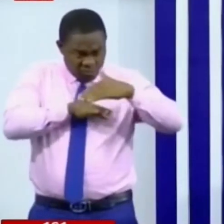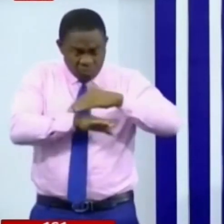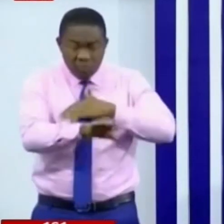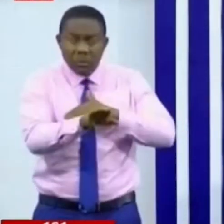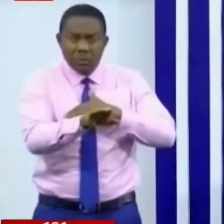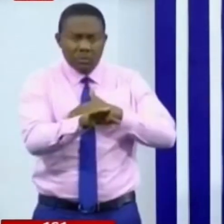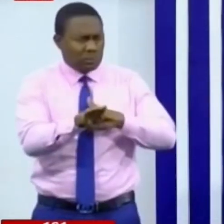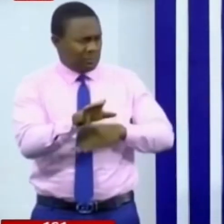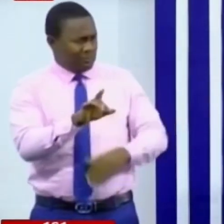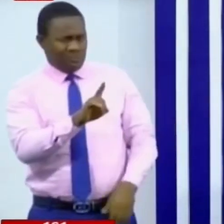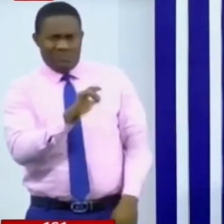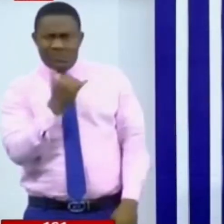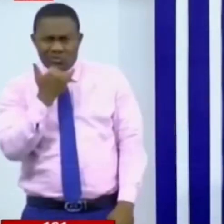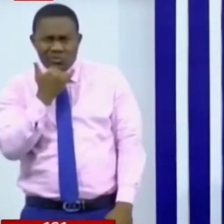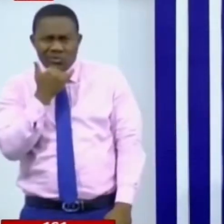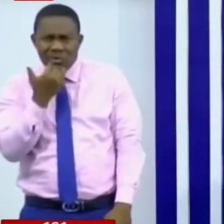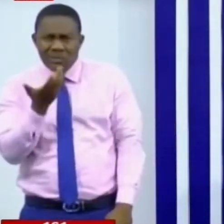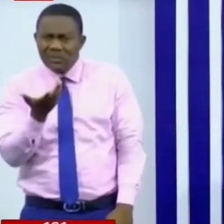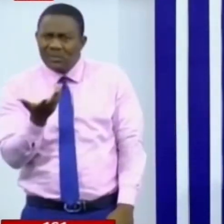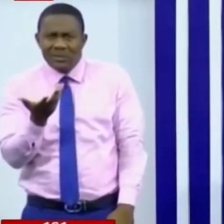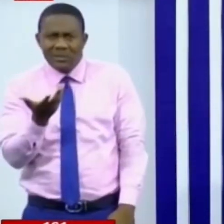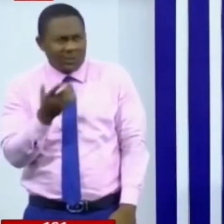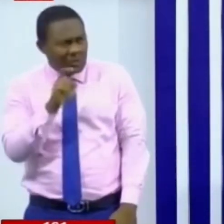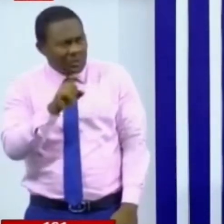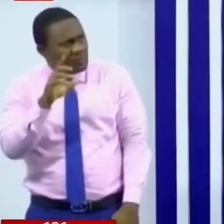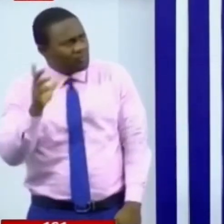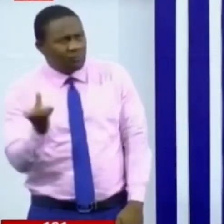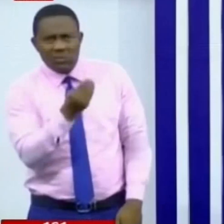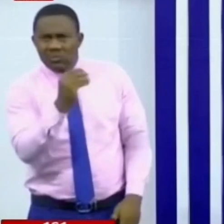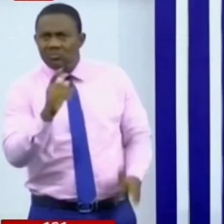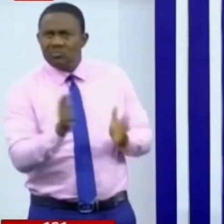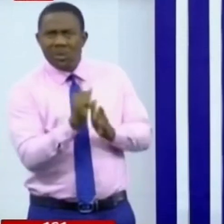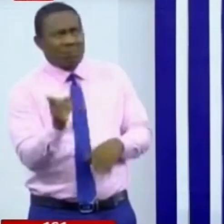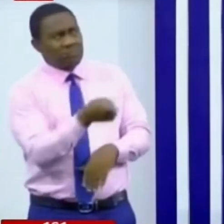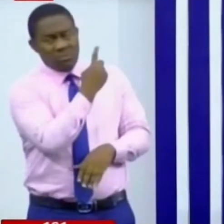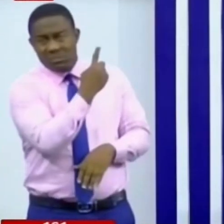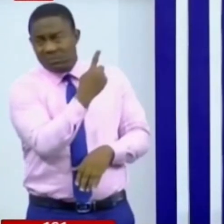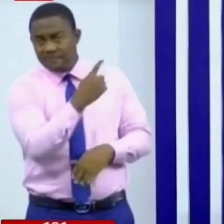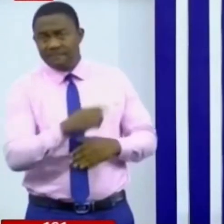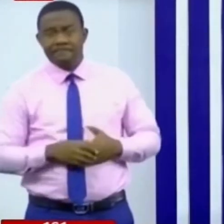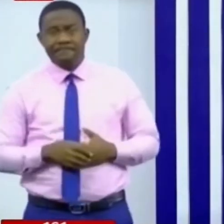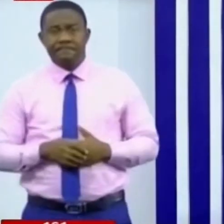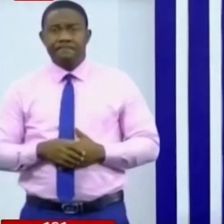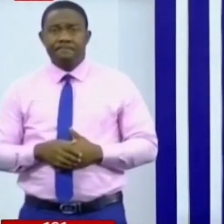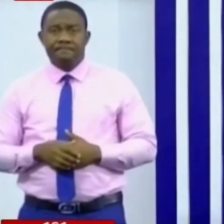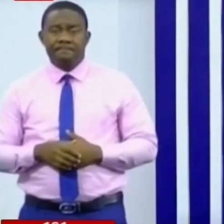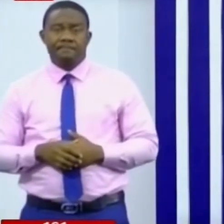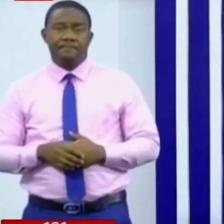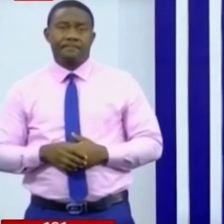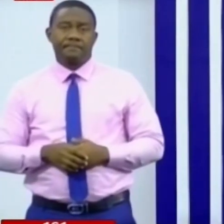definitely you have broken the laws and you have to be taken back to your country.